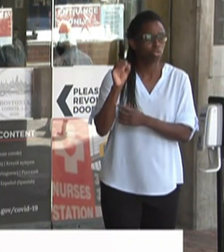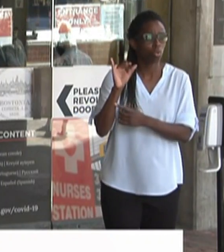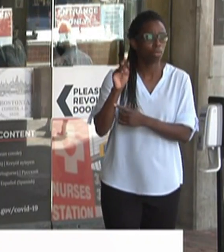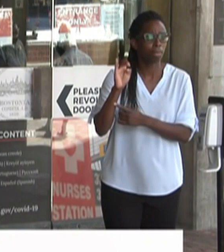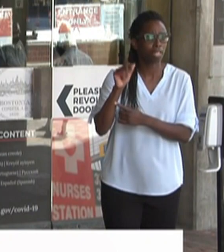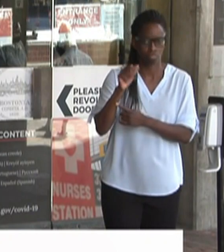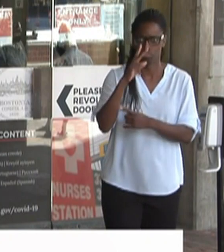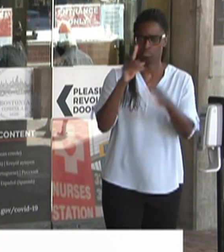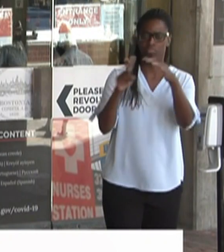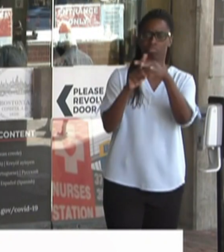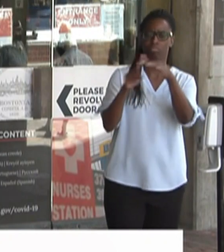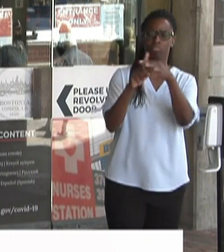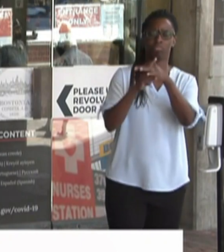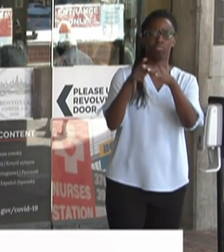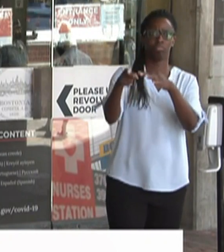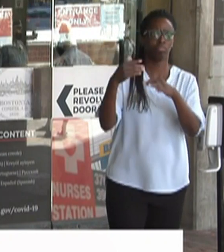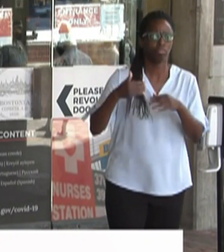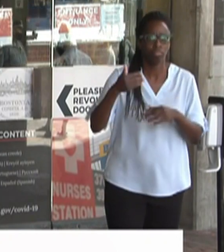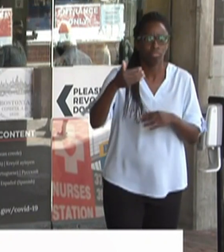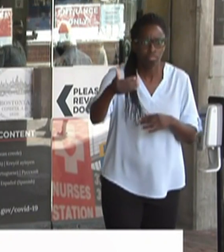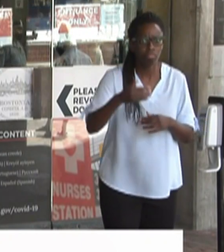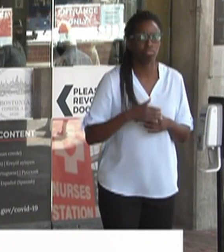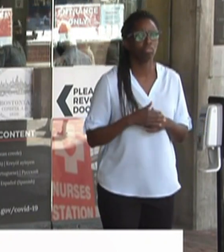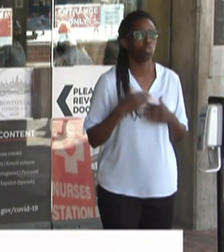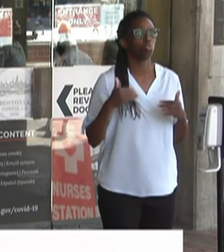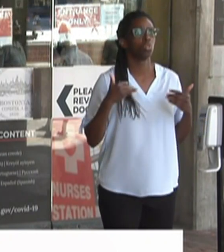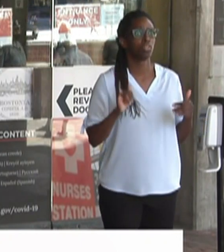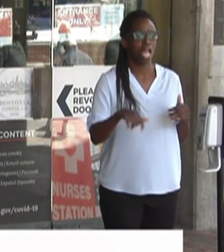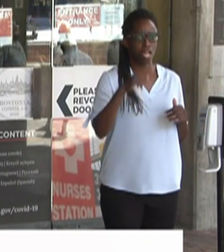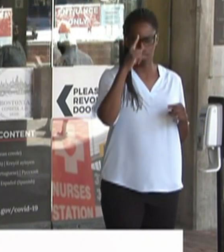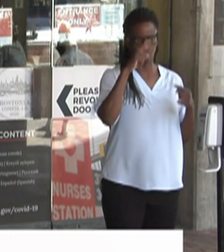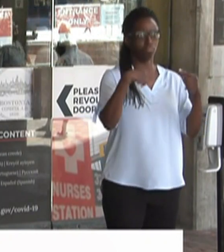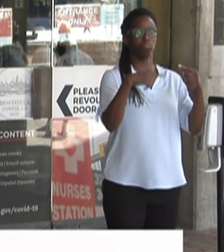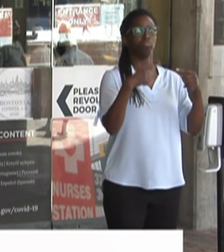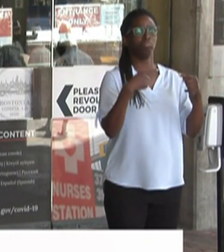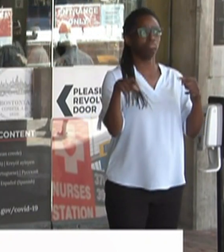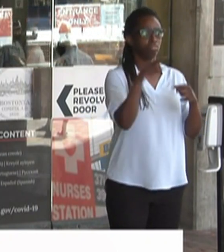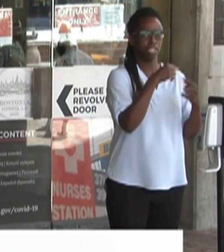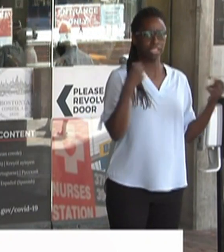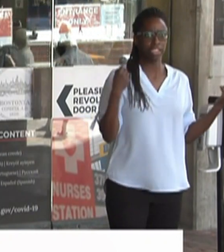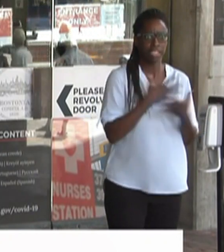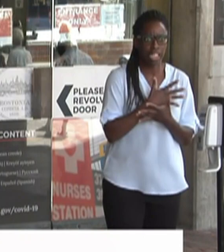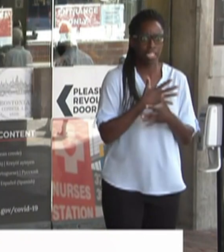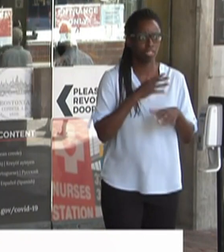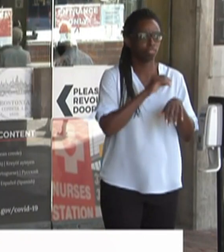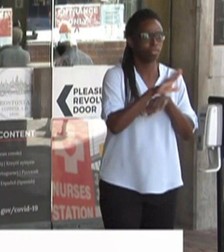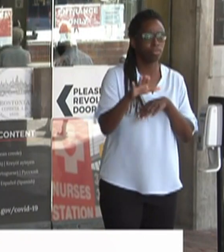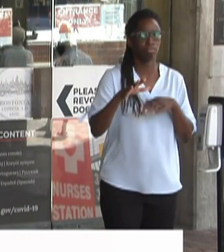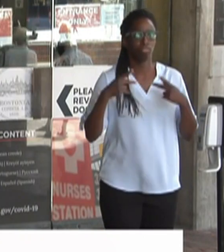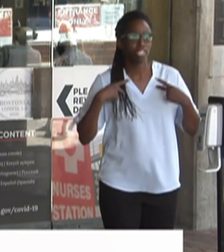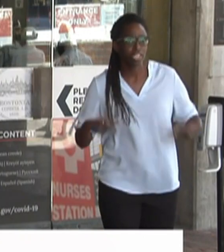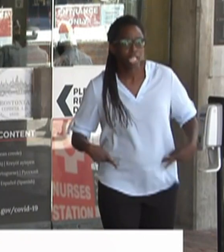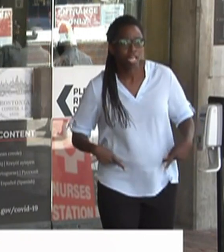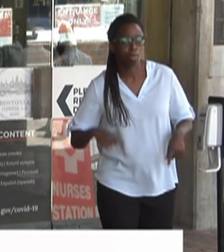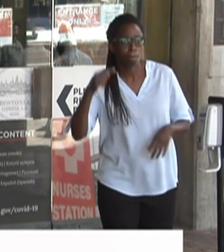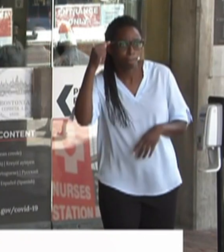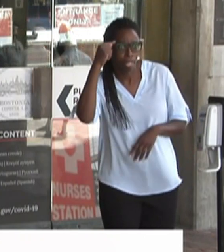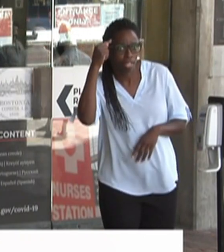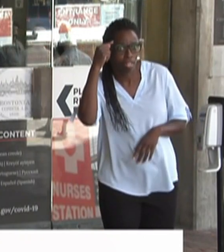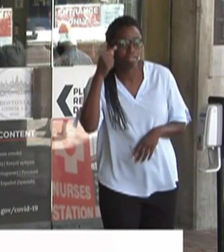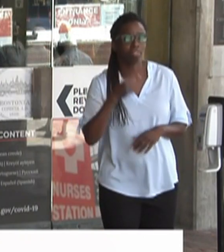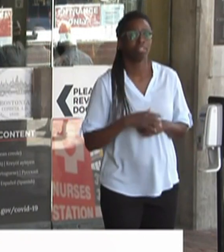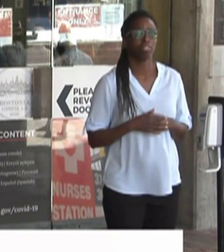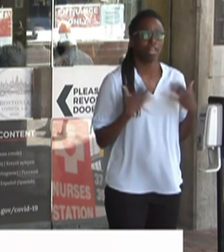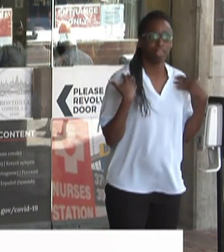showing up in mental health concerns, physical health concerns, playing a role in domestic violence and street